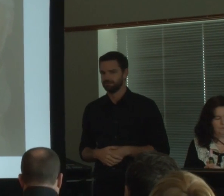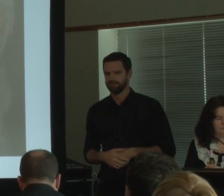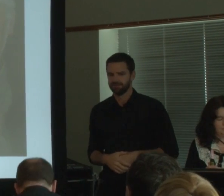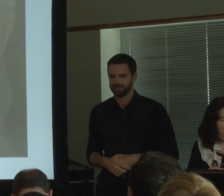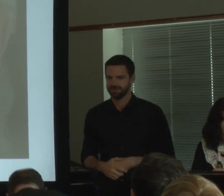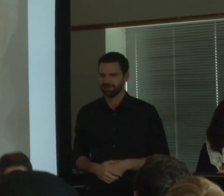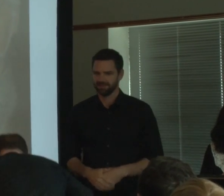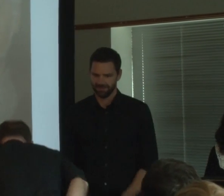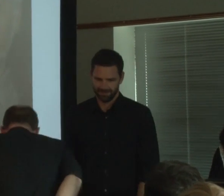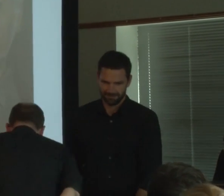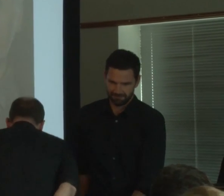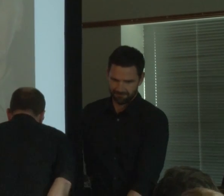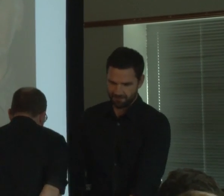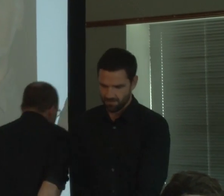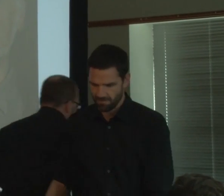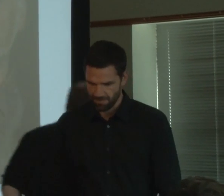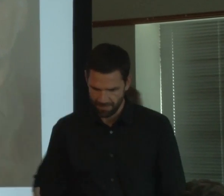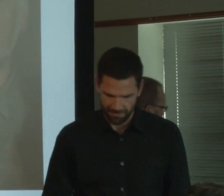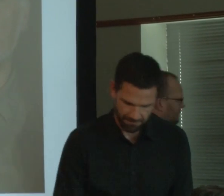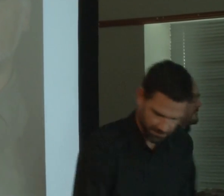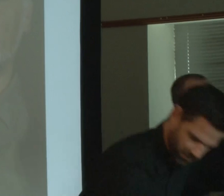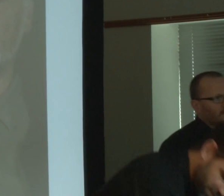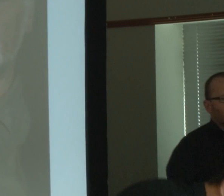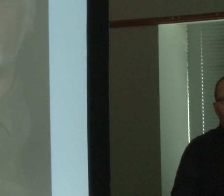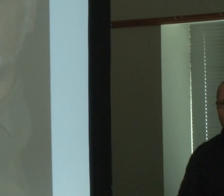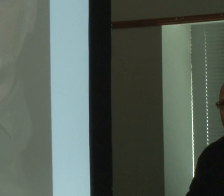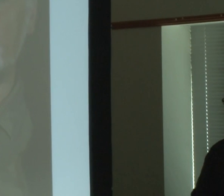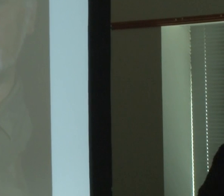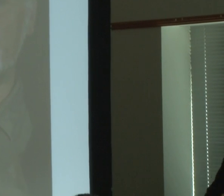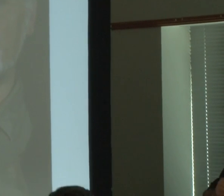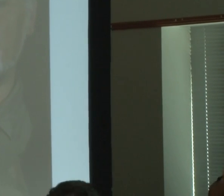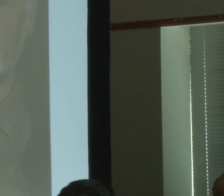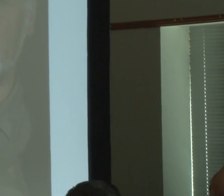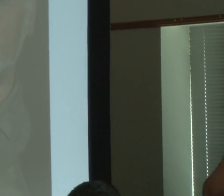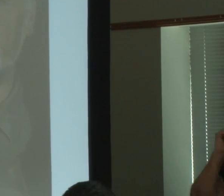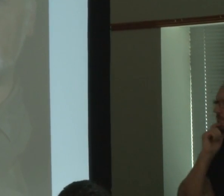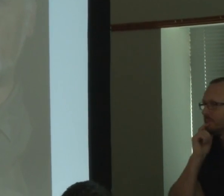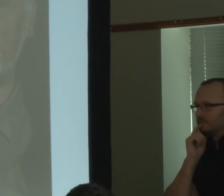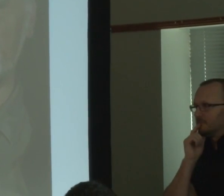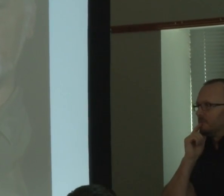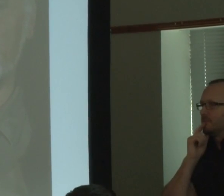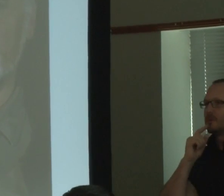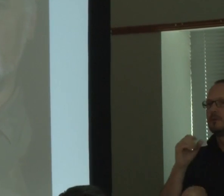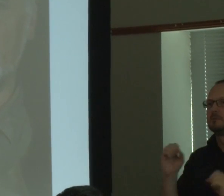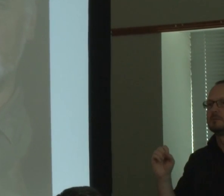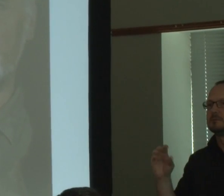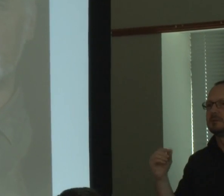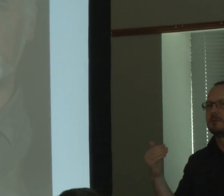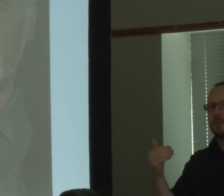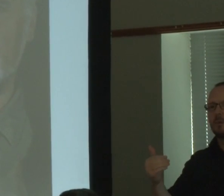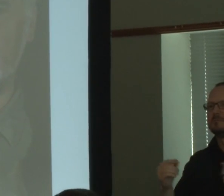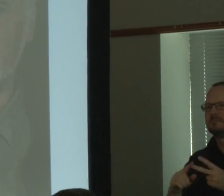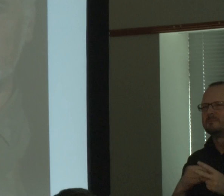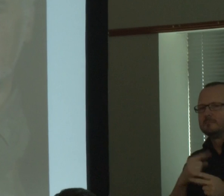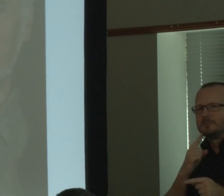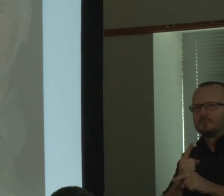lost. My family has a strong connection with a place called Waitati and Blueskin Bay. My